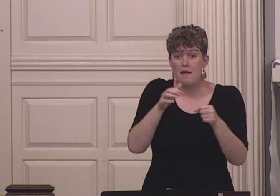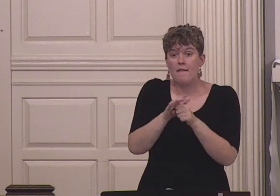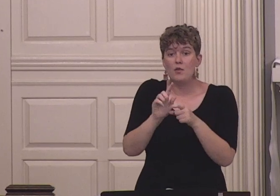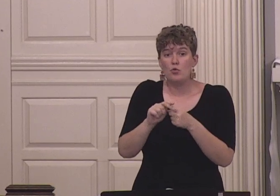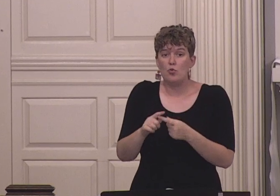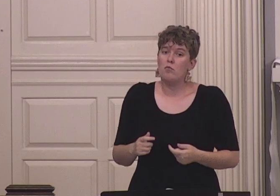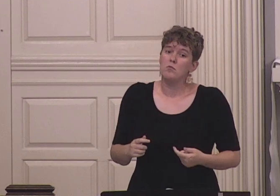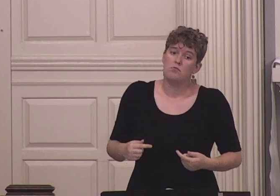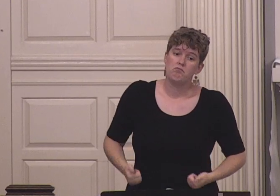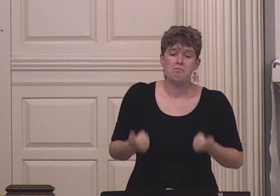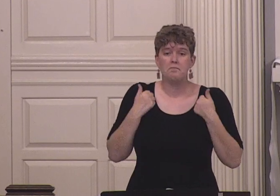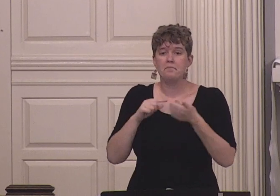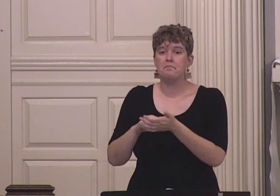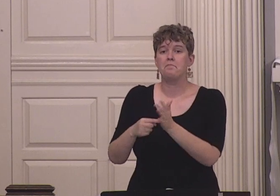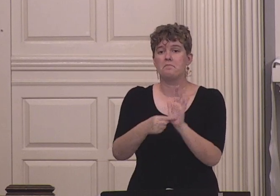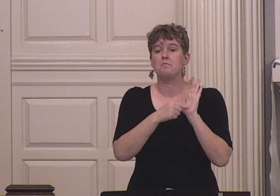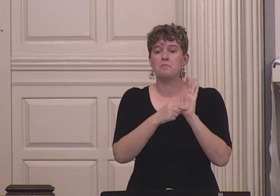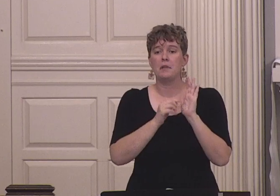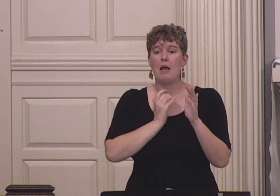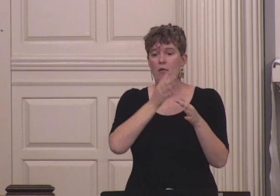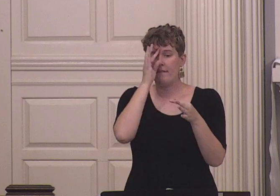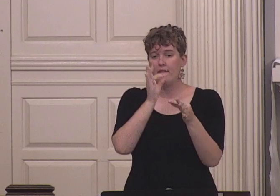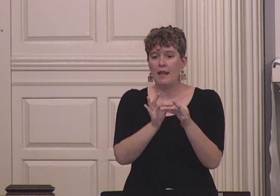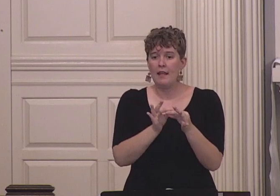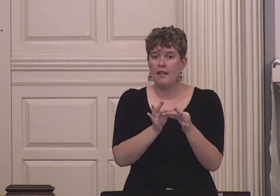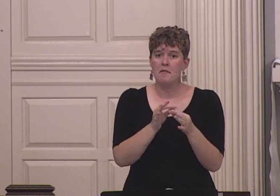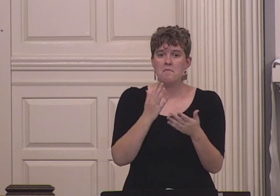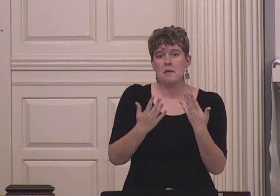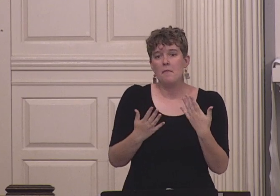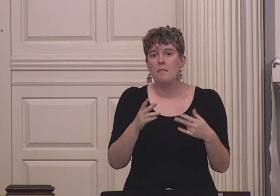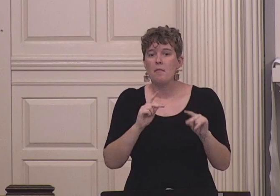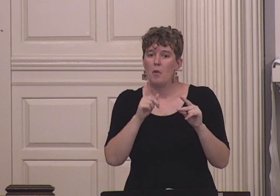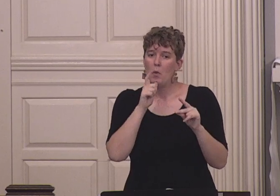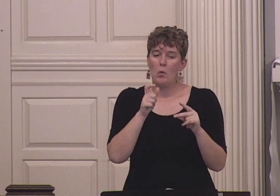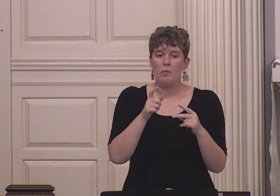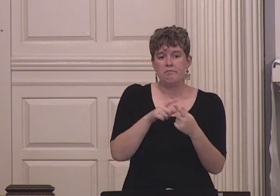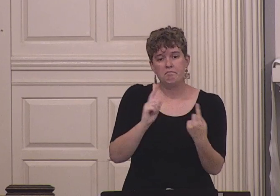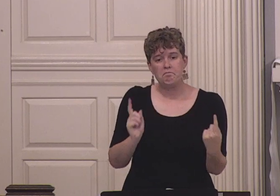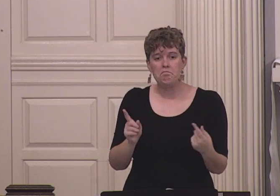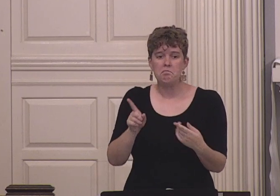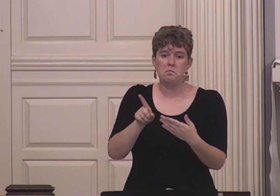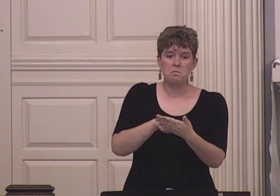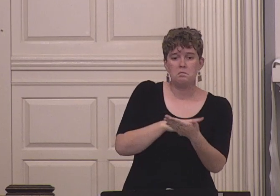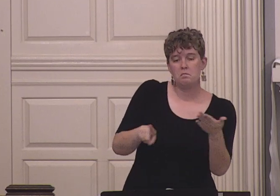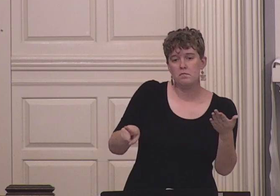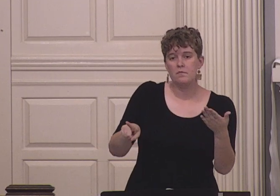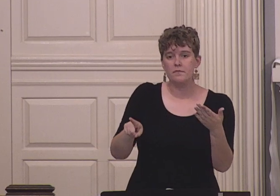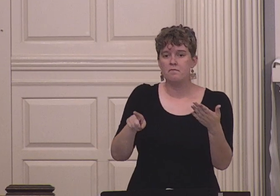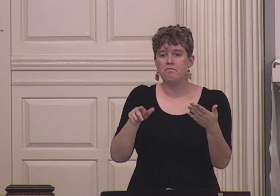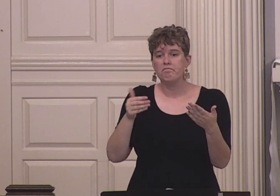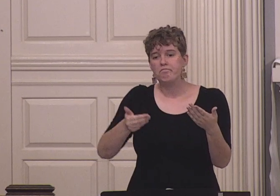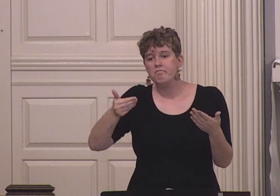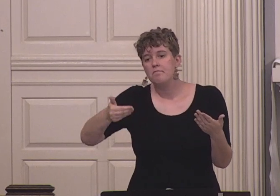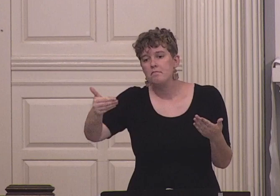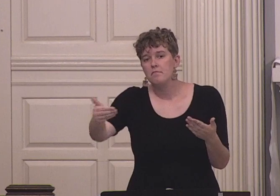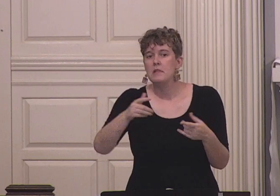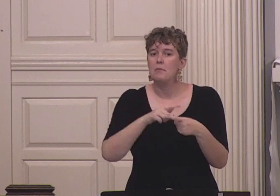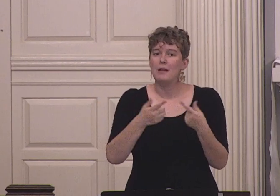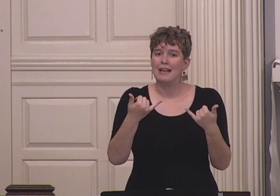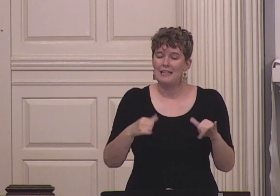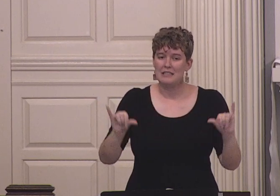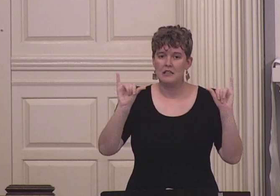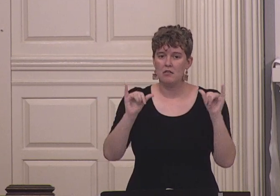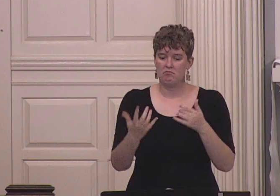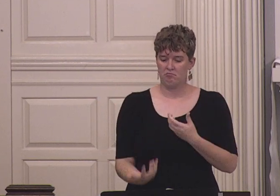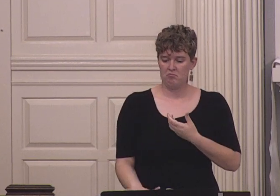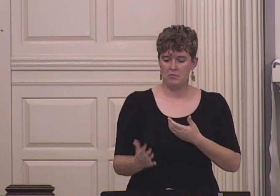faith? There could be opposition here and there, but I should be able to stand out armed with the gifts of